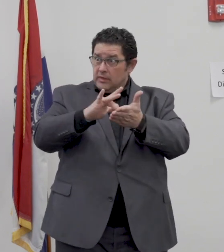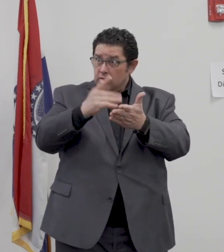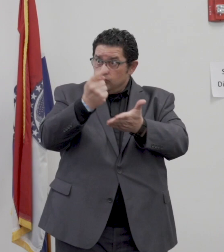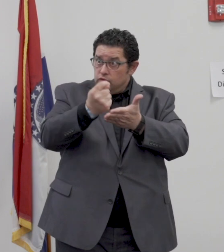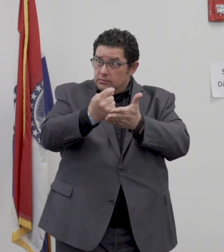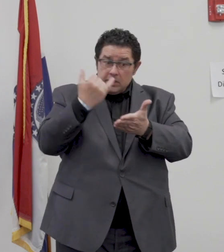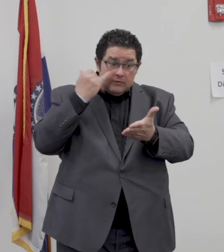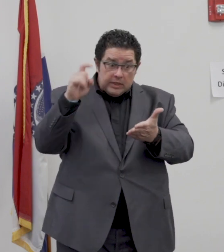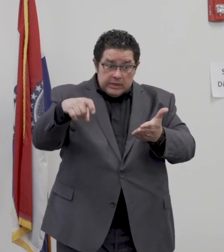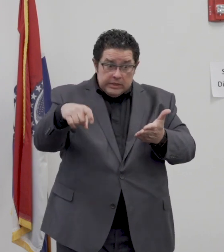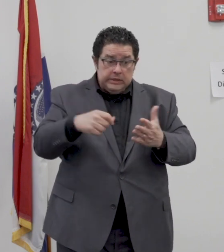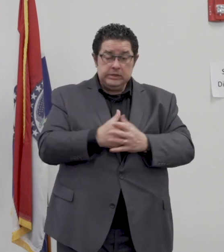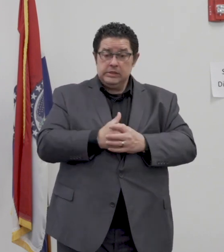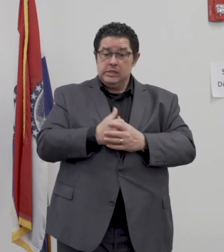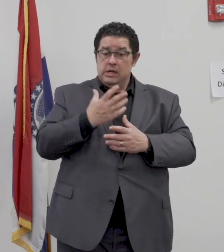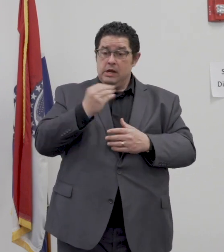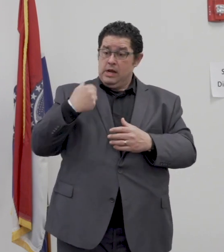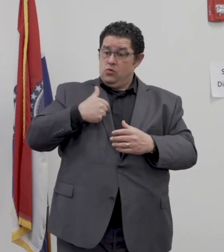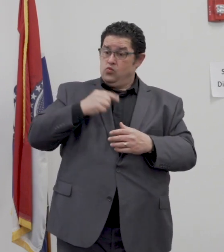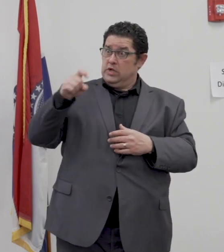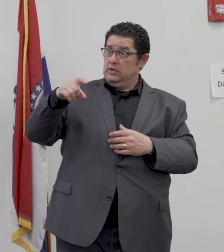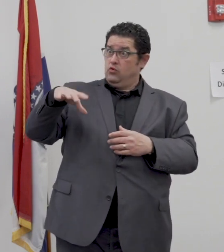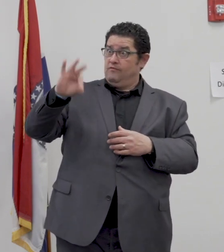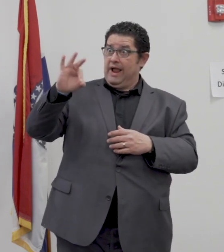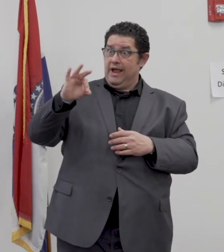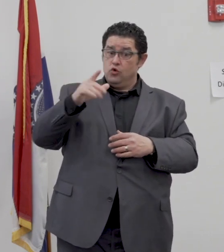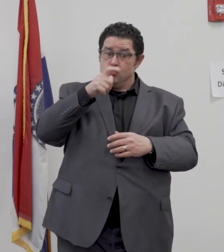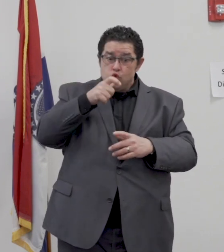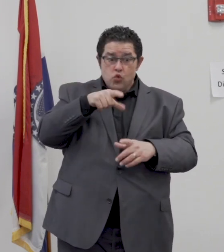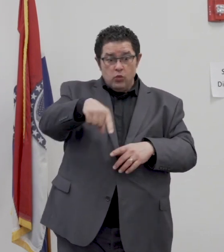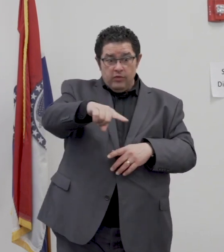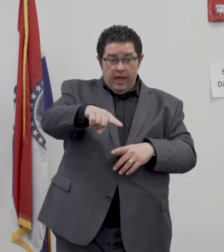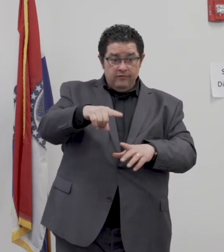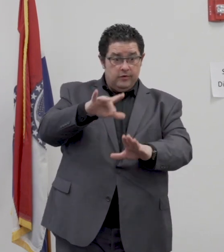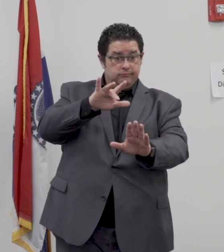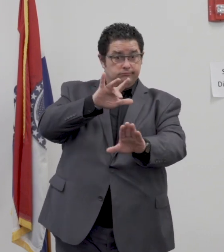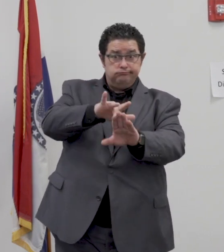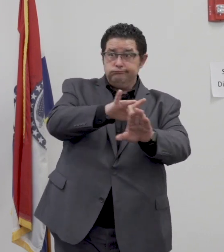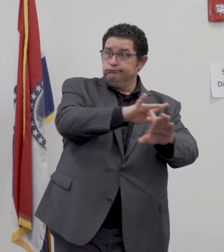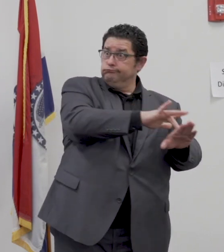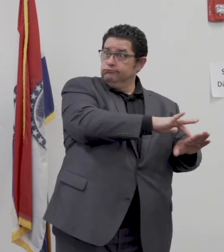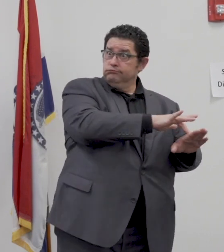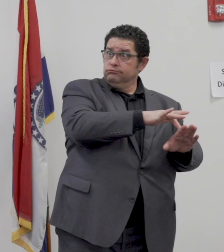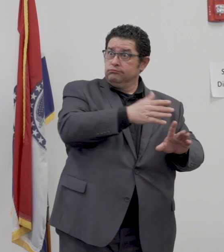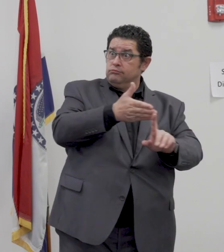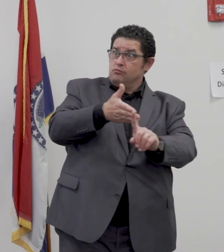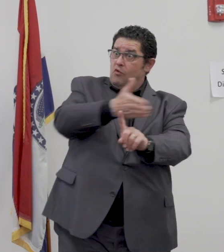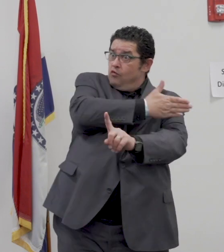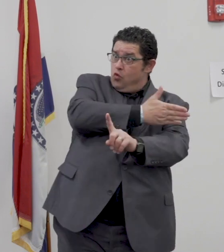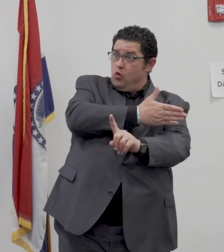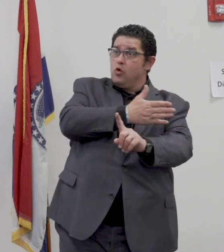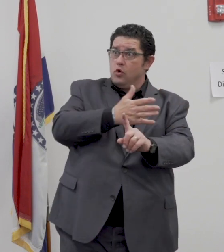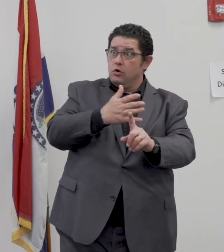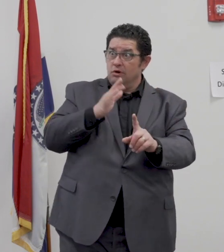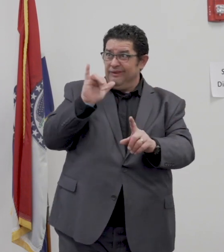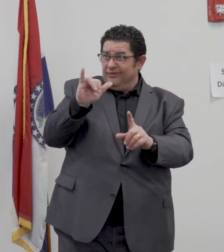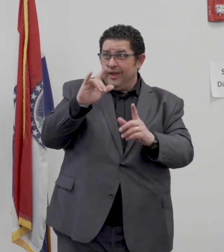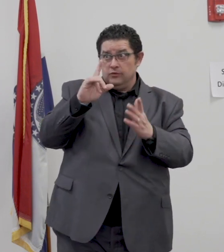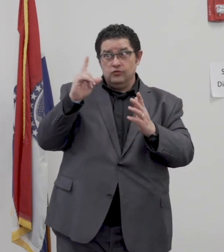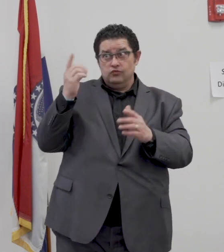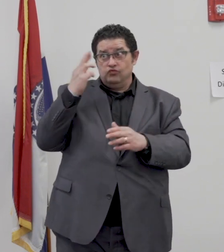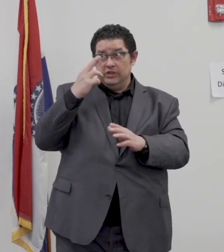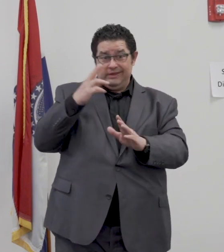have to find the folks that they have become in contact with. That's why contact tracing is so important. We need